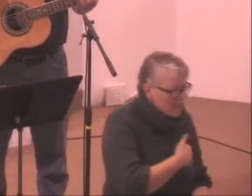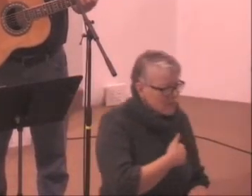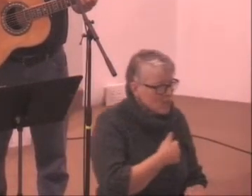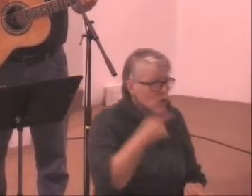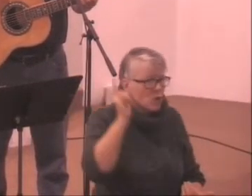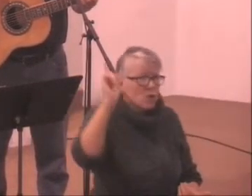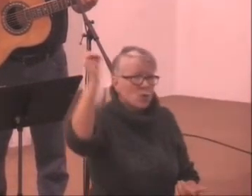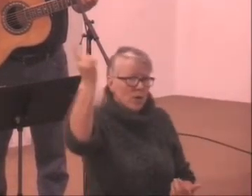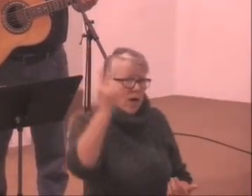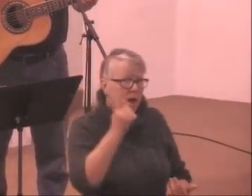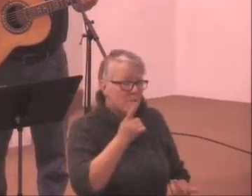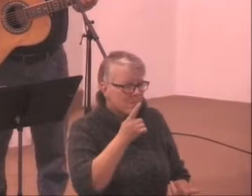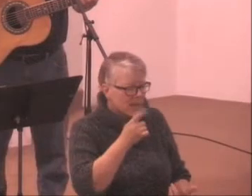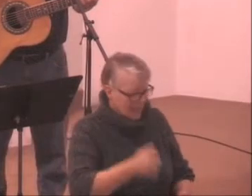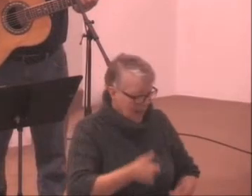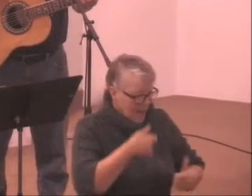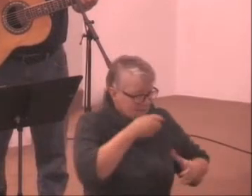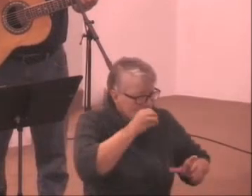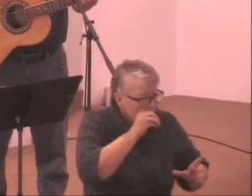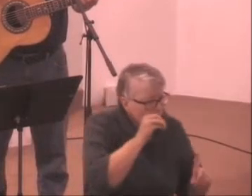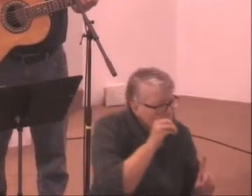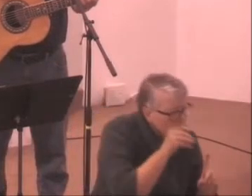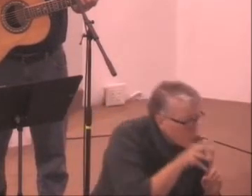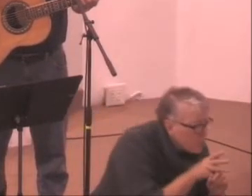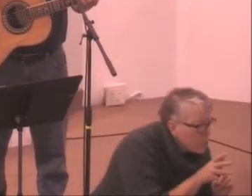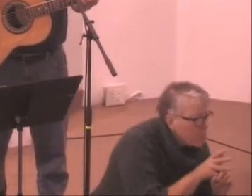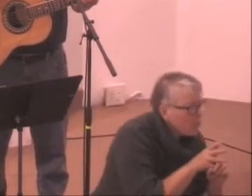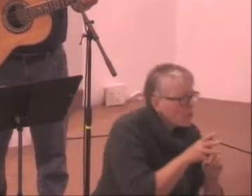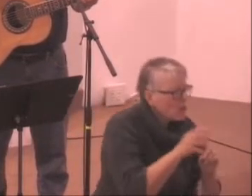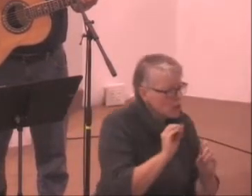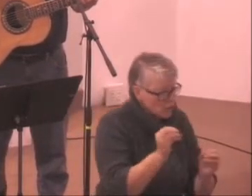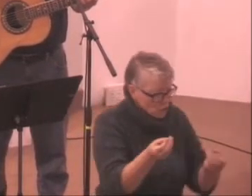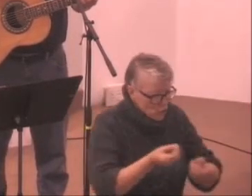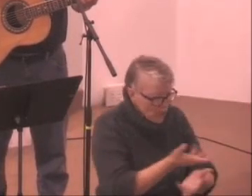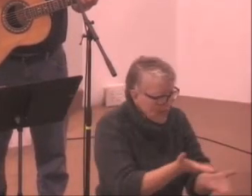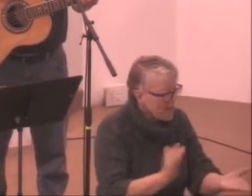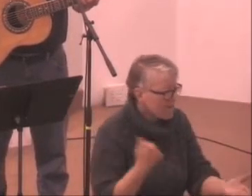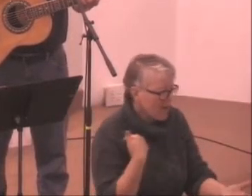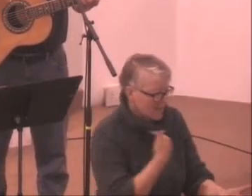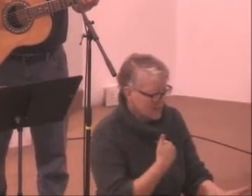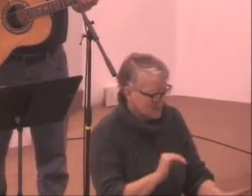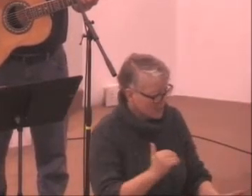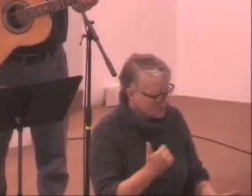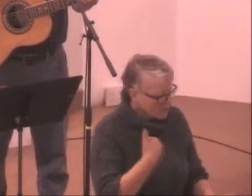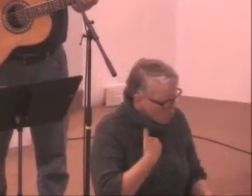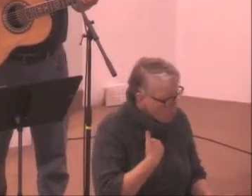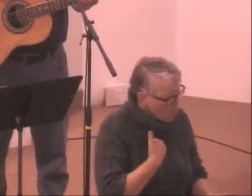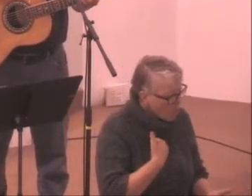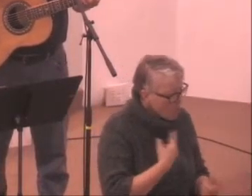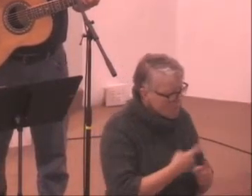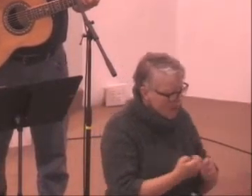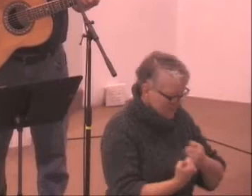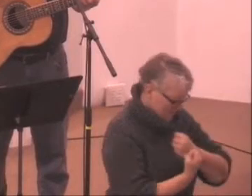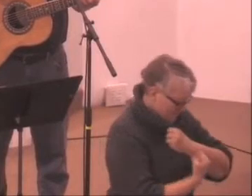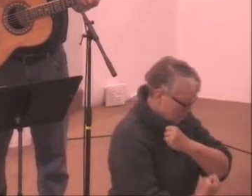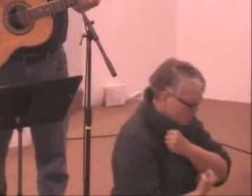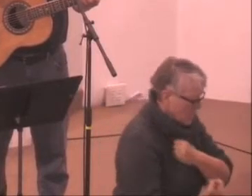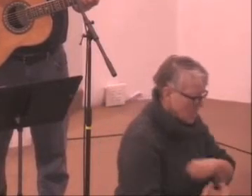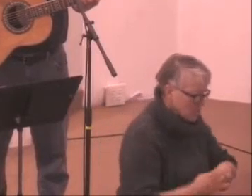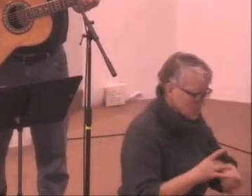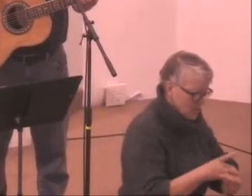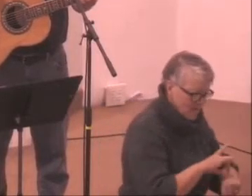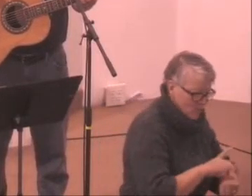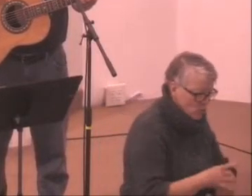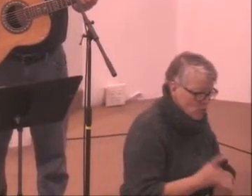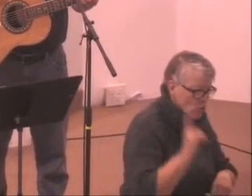life into us. You gave us a soul from foundations of earth. Before the world was created, you called us and made